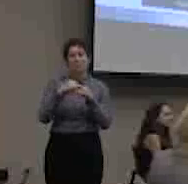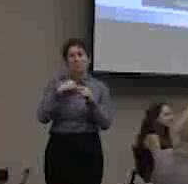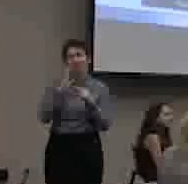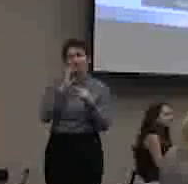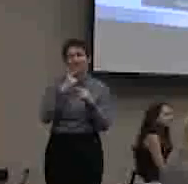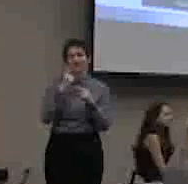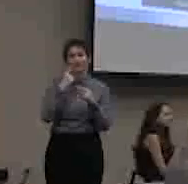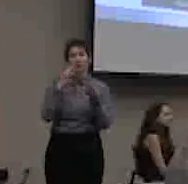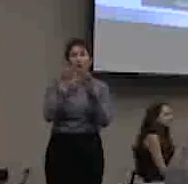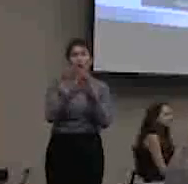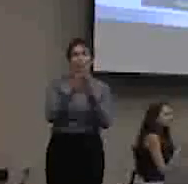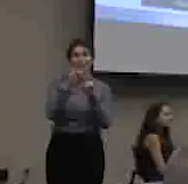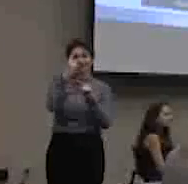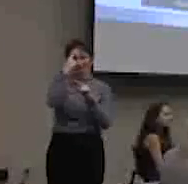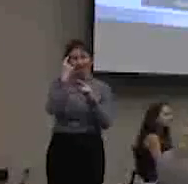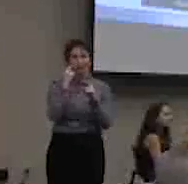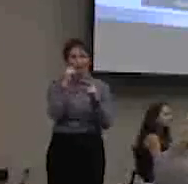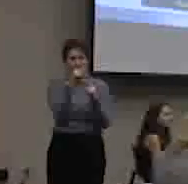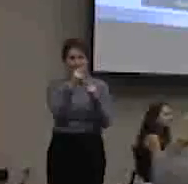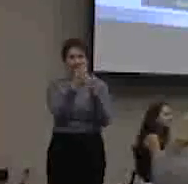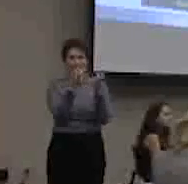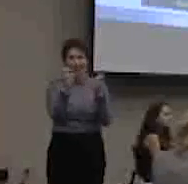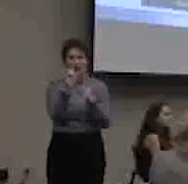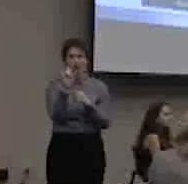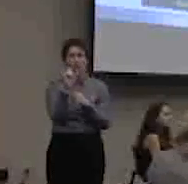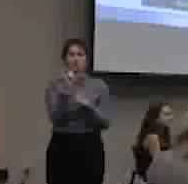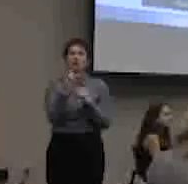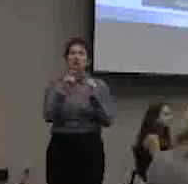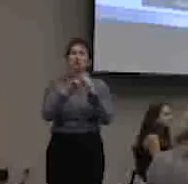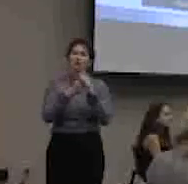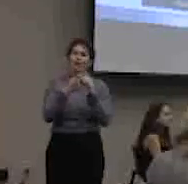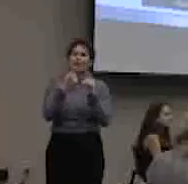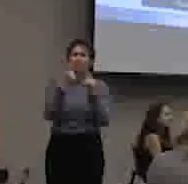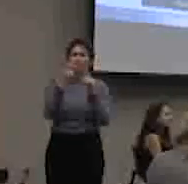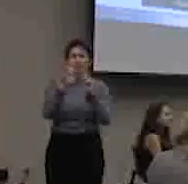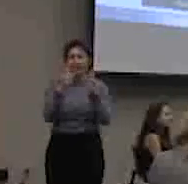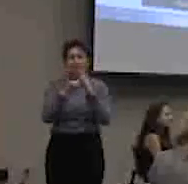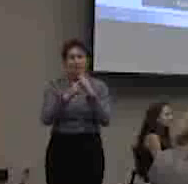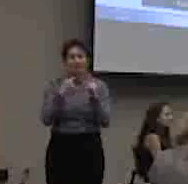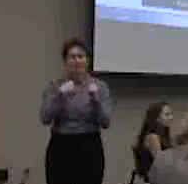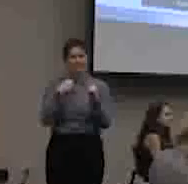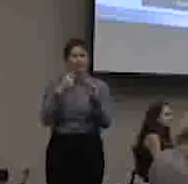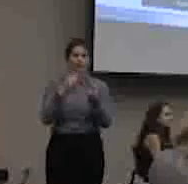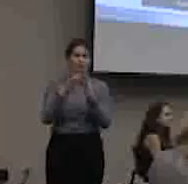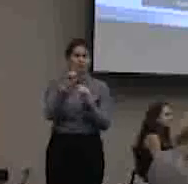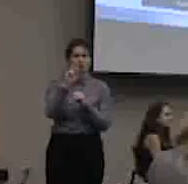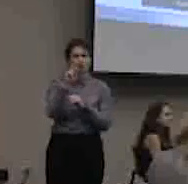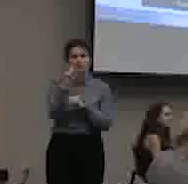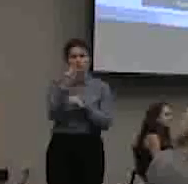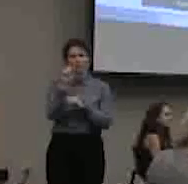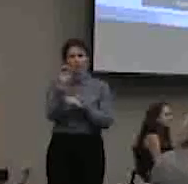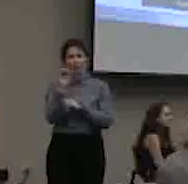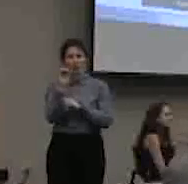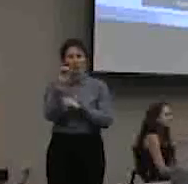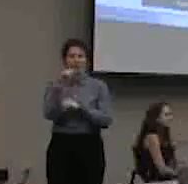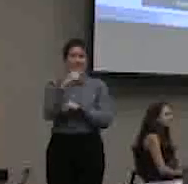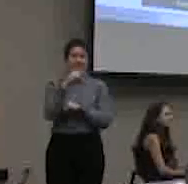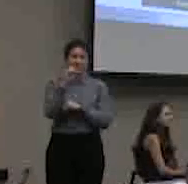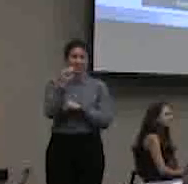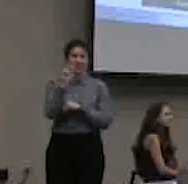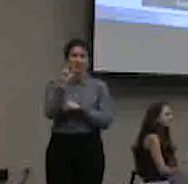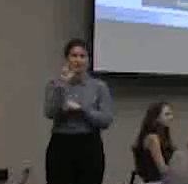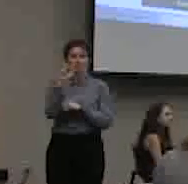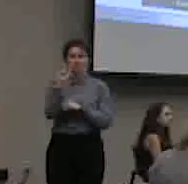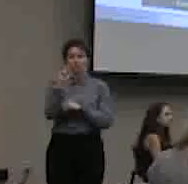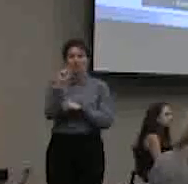as well. Ready Starts to me are Communities 2.0, or as Sarintha said, community networks on steroids. These